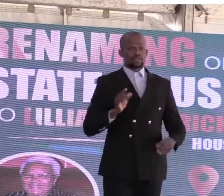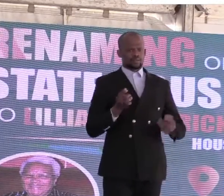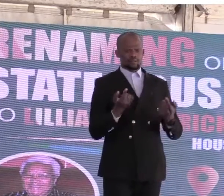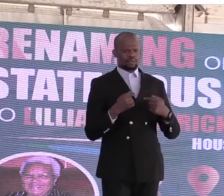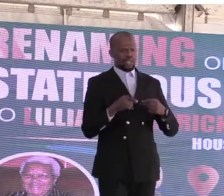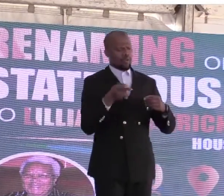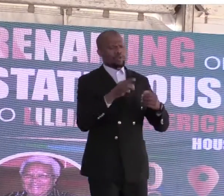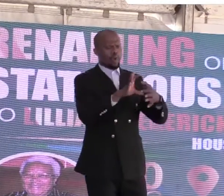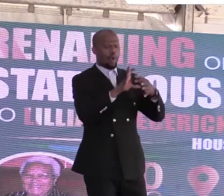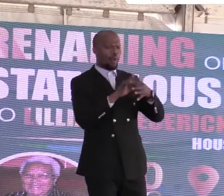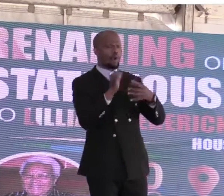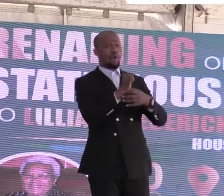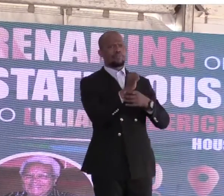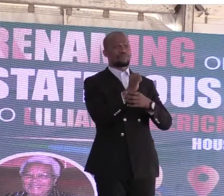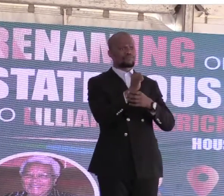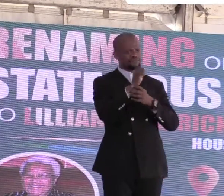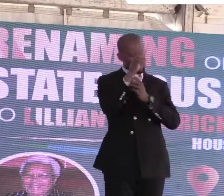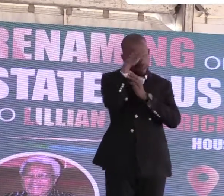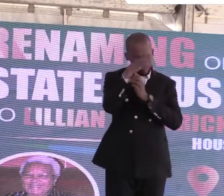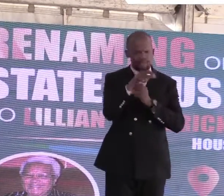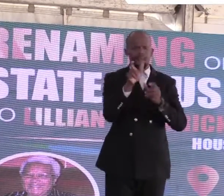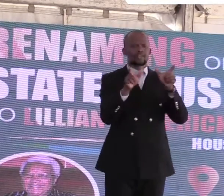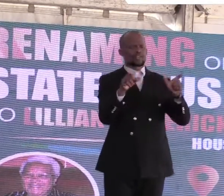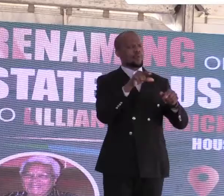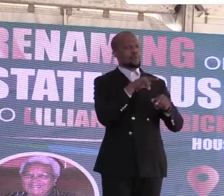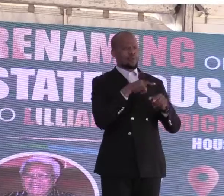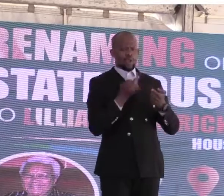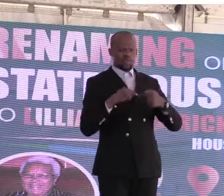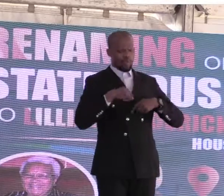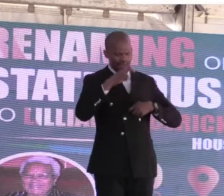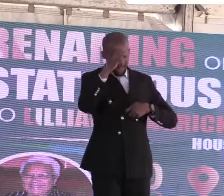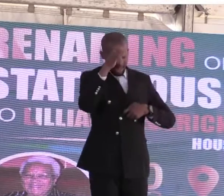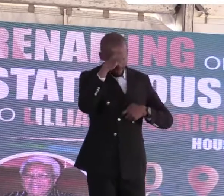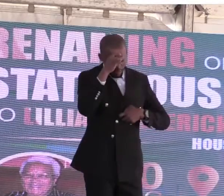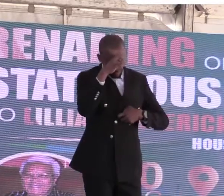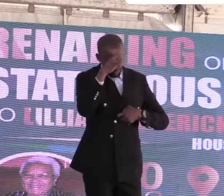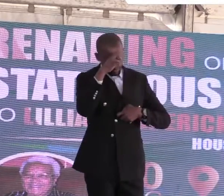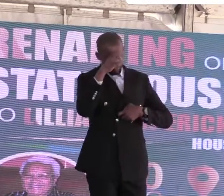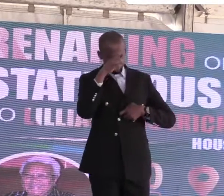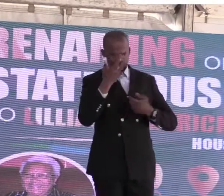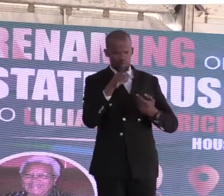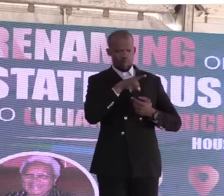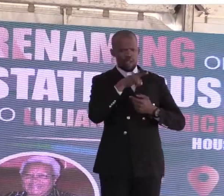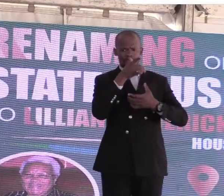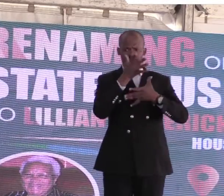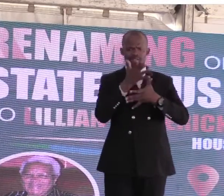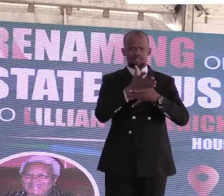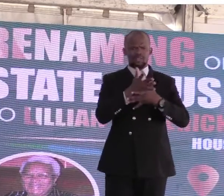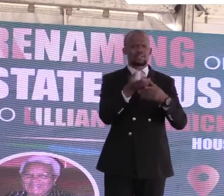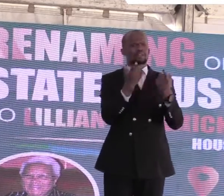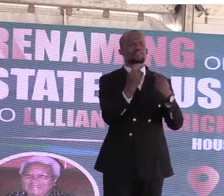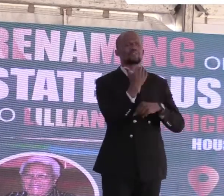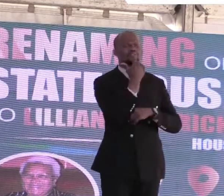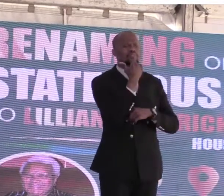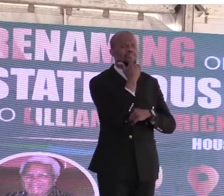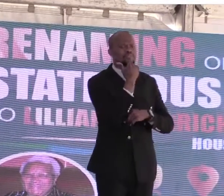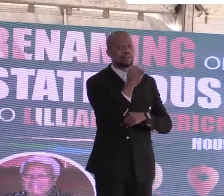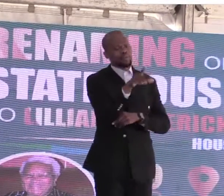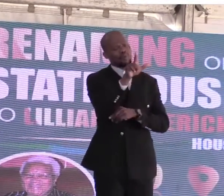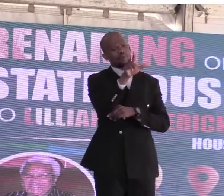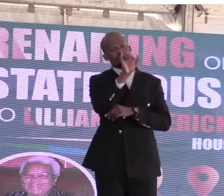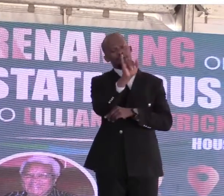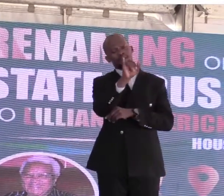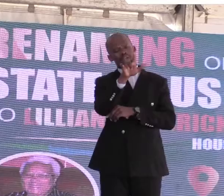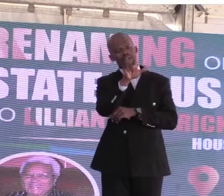the legends because we are legendary. We are legendary because if imisebenzi eyenziwe ngomama